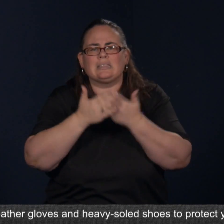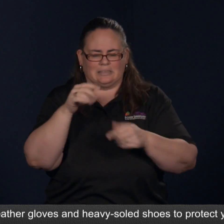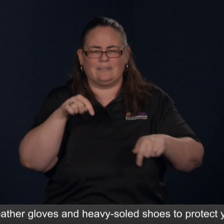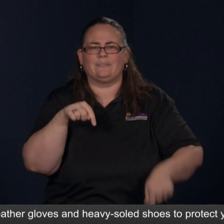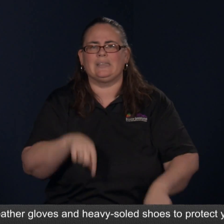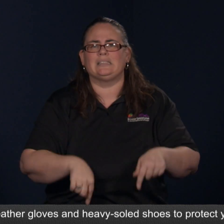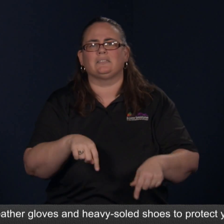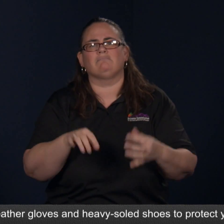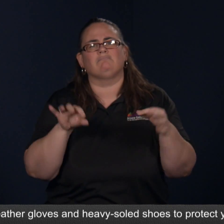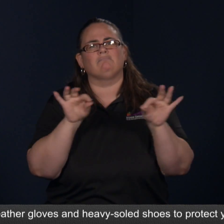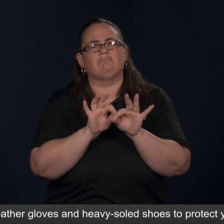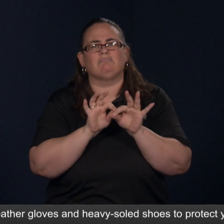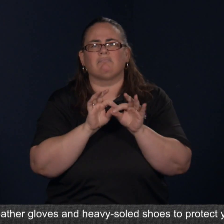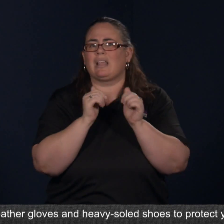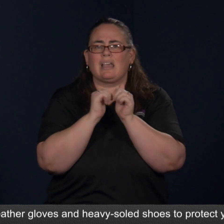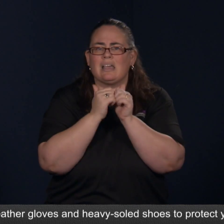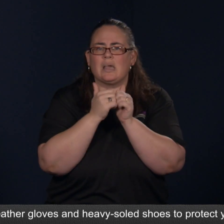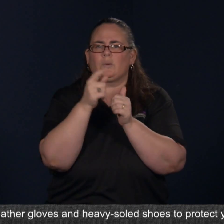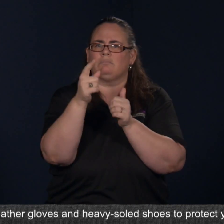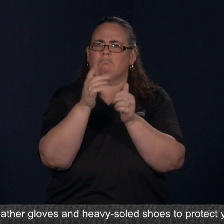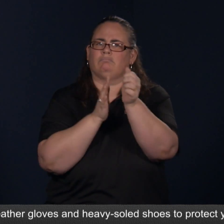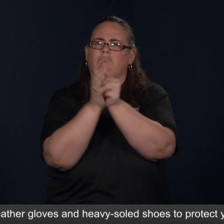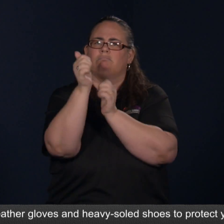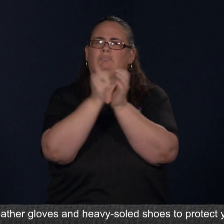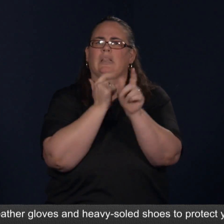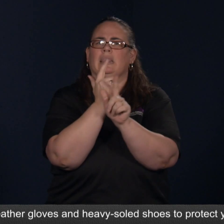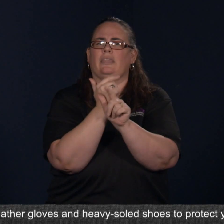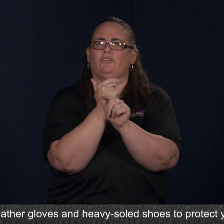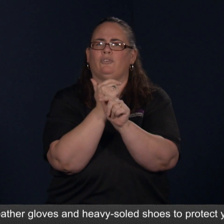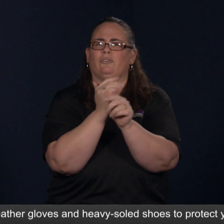Wear leather gloves and heavy-soled shoes to protect your hands and feet.